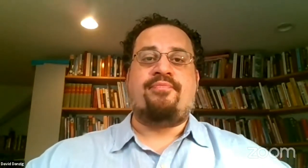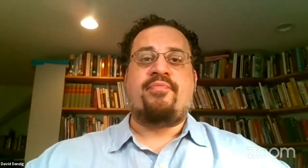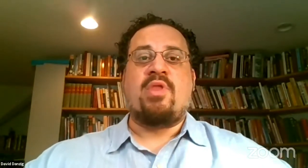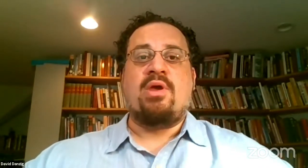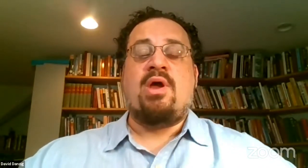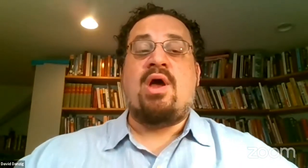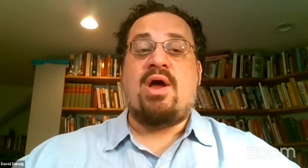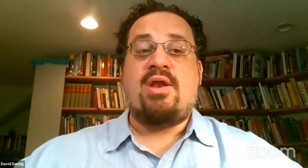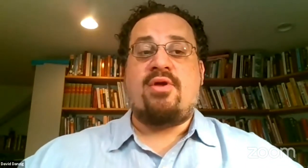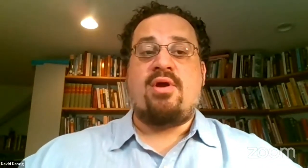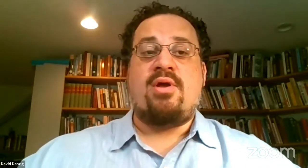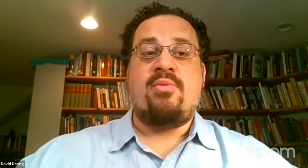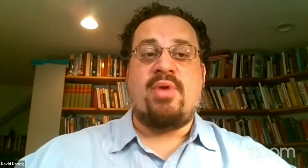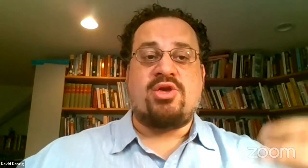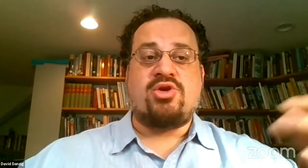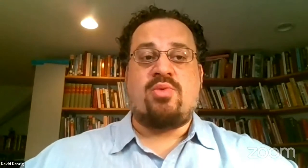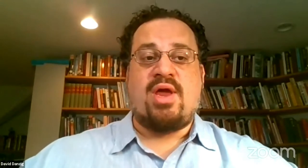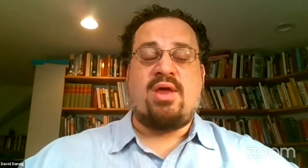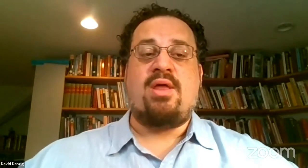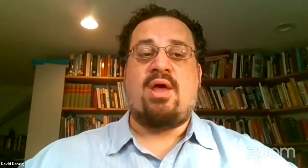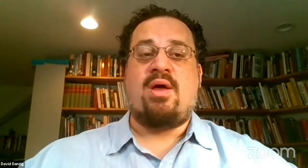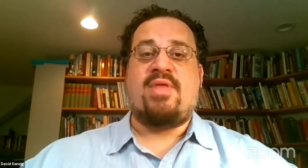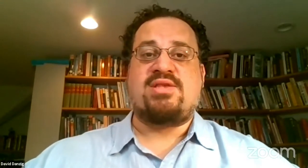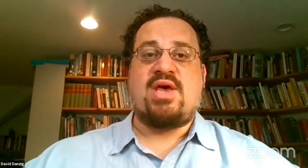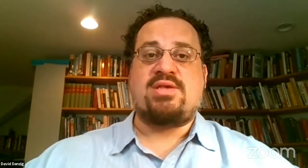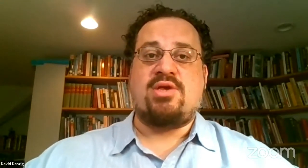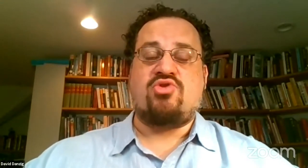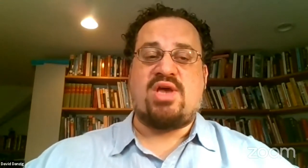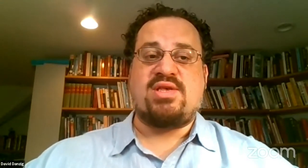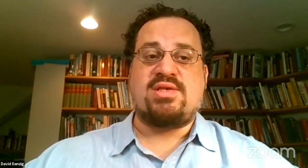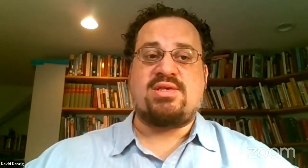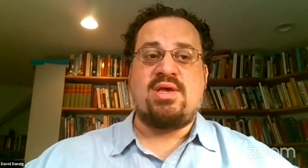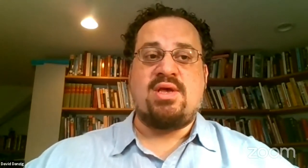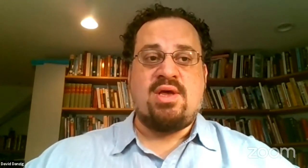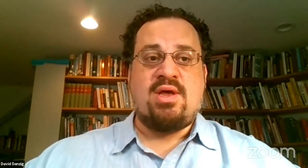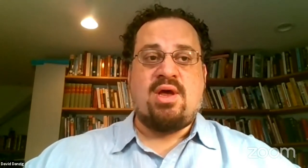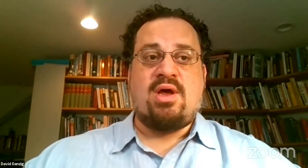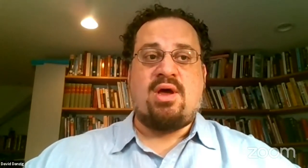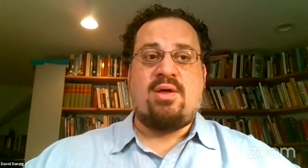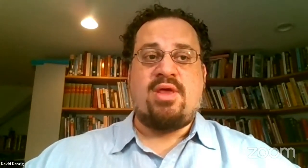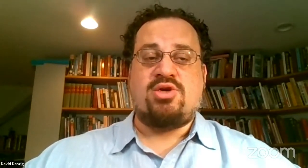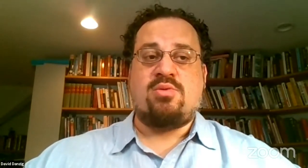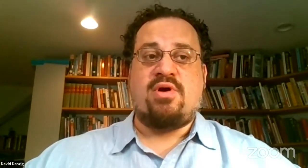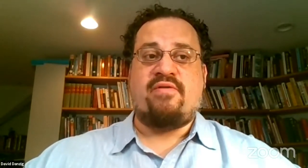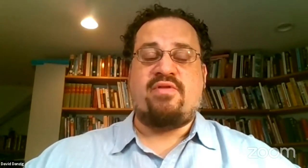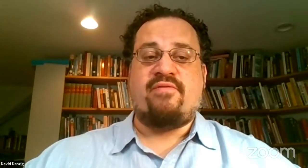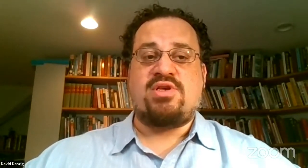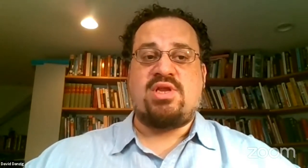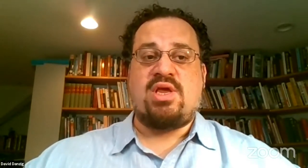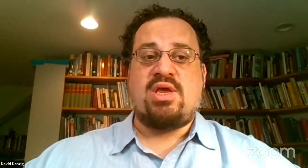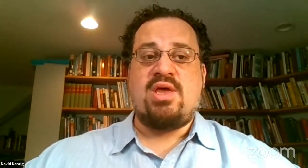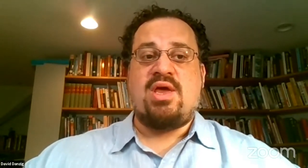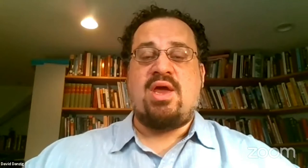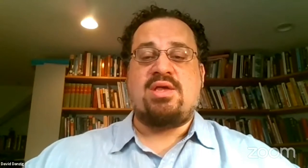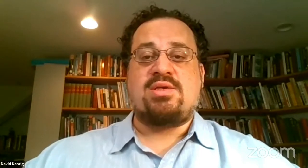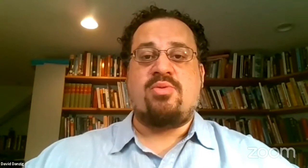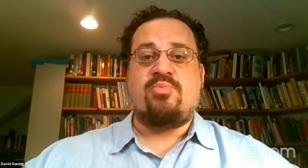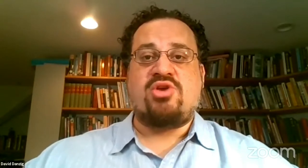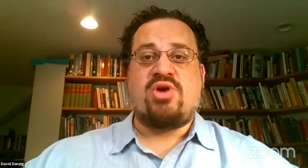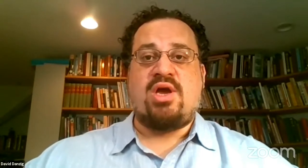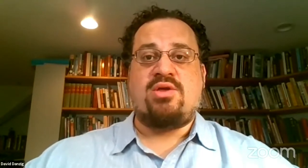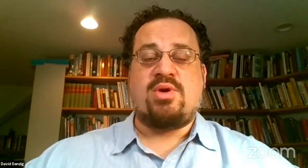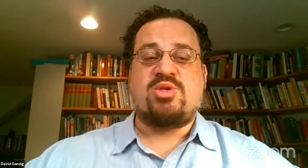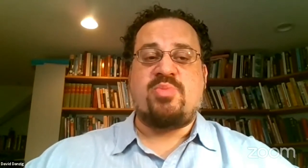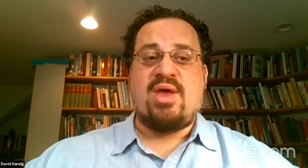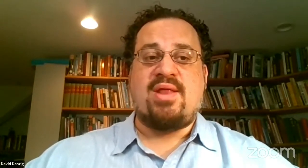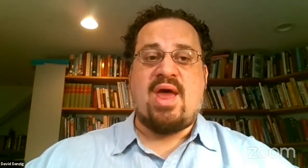on. Another major way that SASA addresses the issue of diversity is